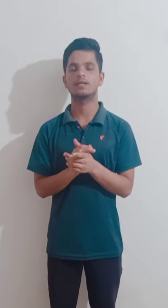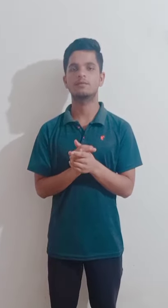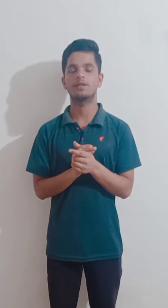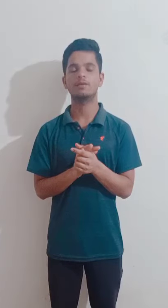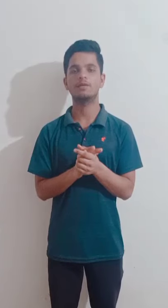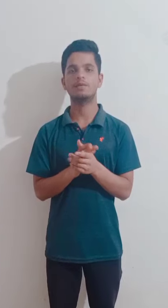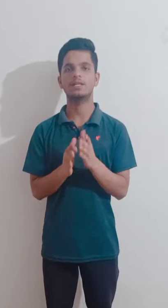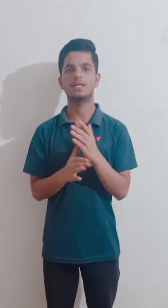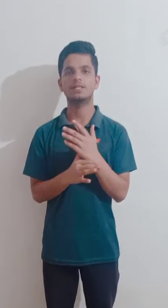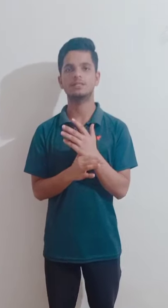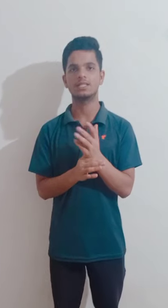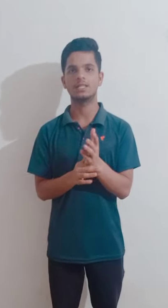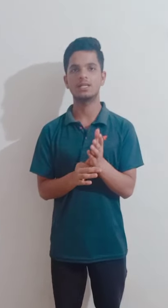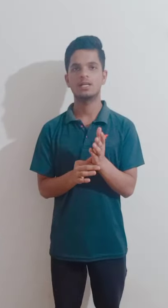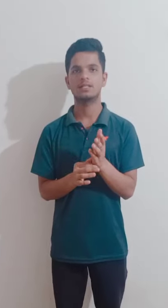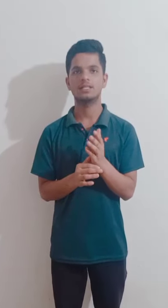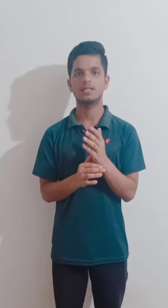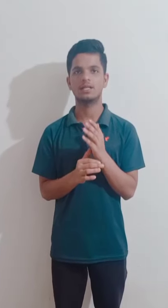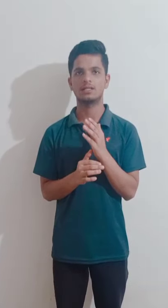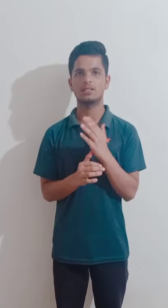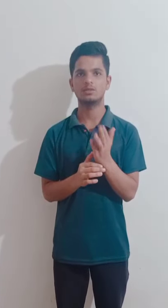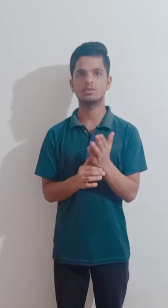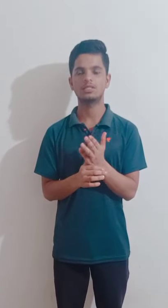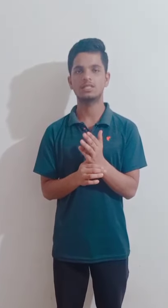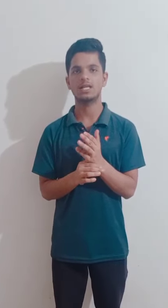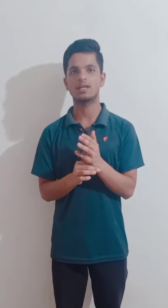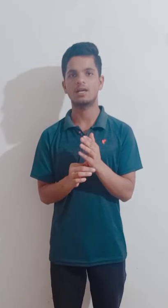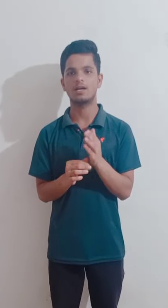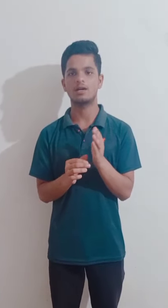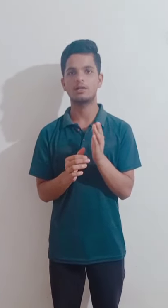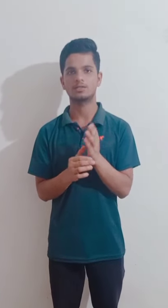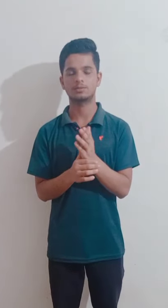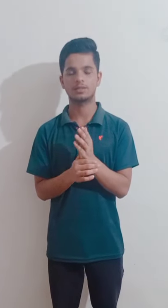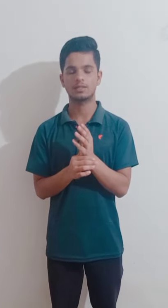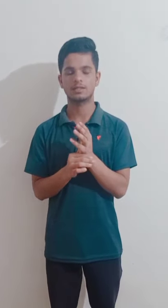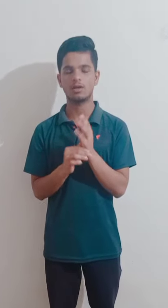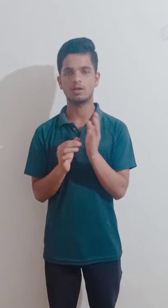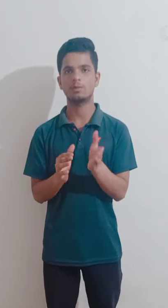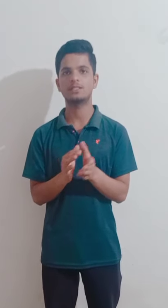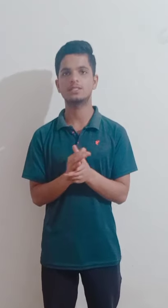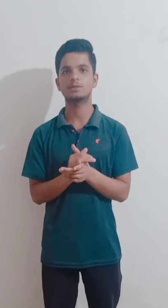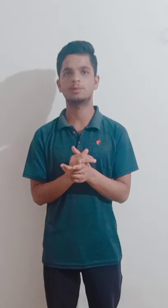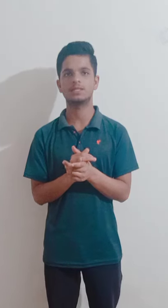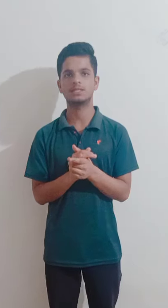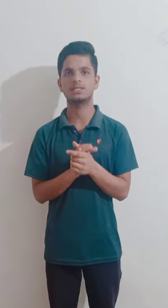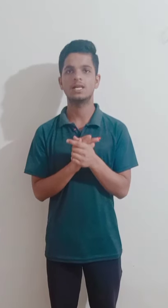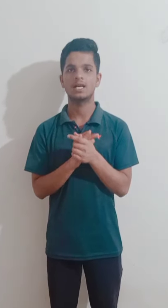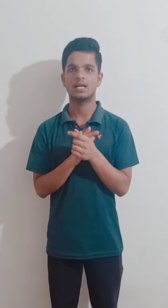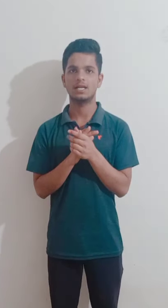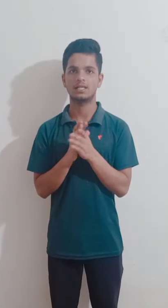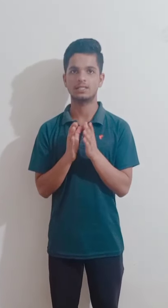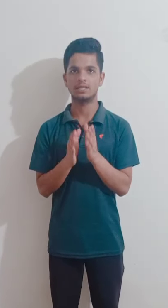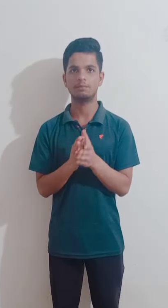Whenever we create a string, then new strings are occupy some space in heap memory.